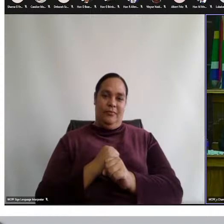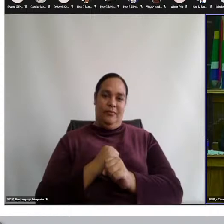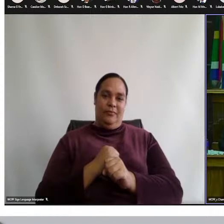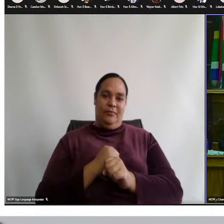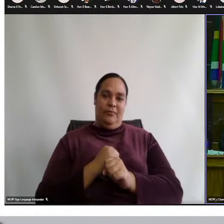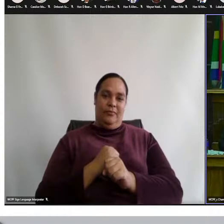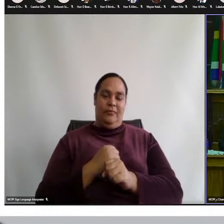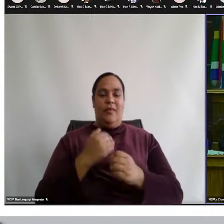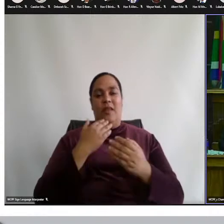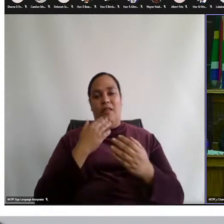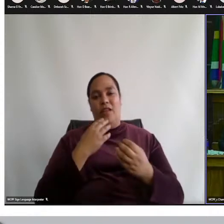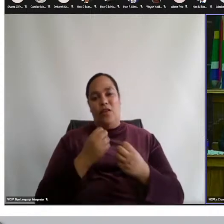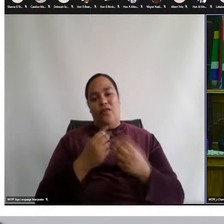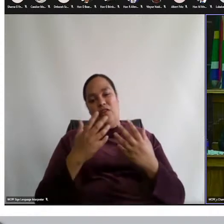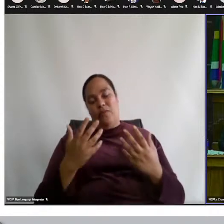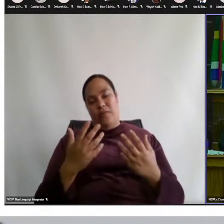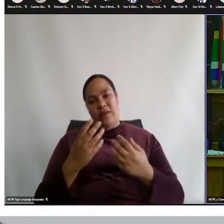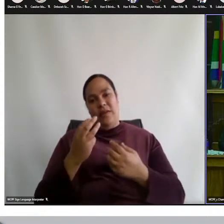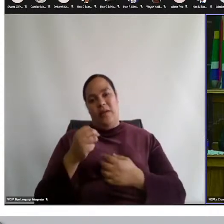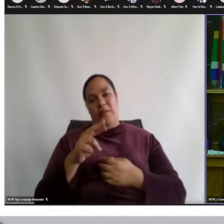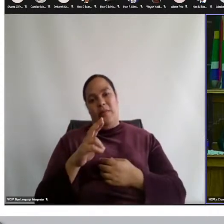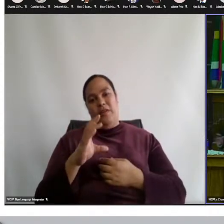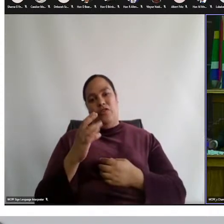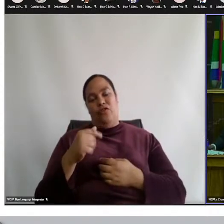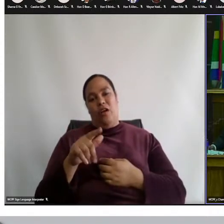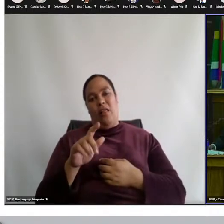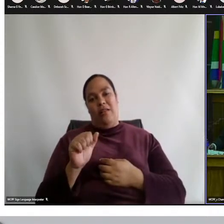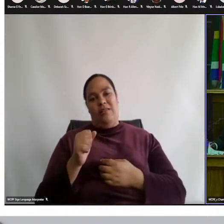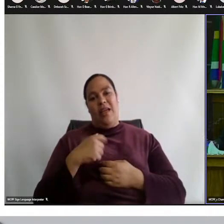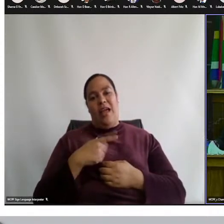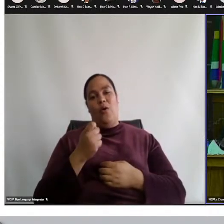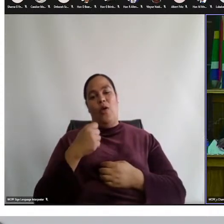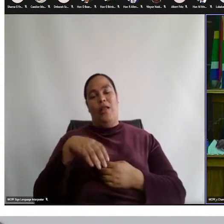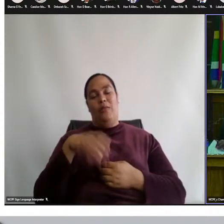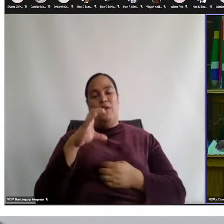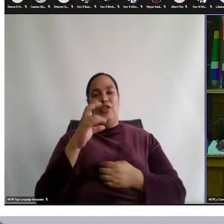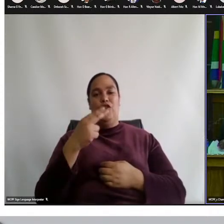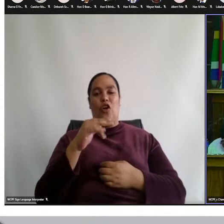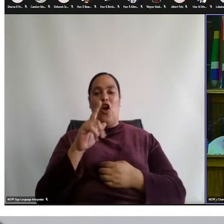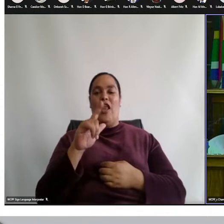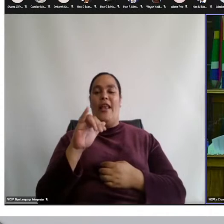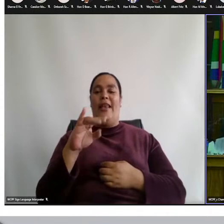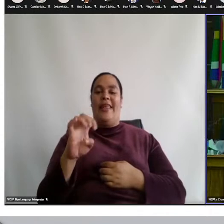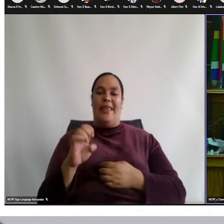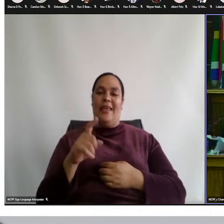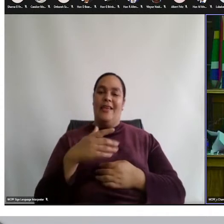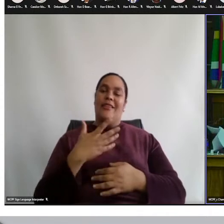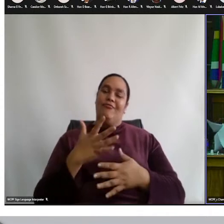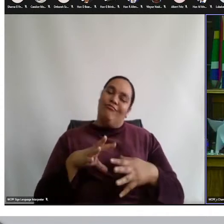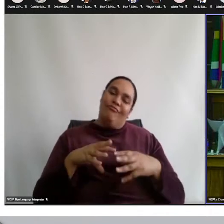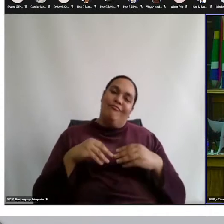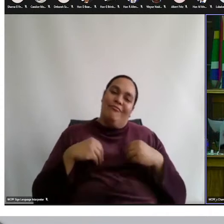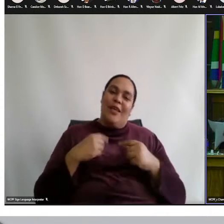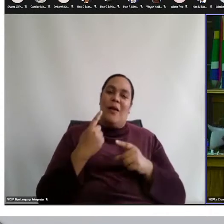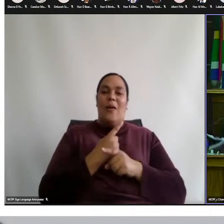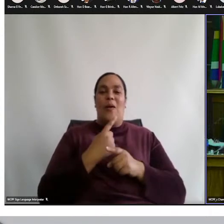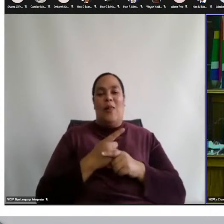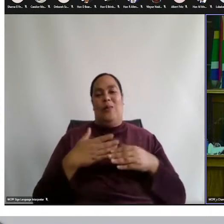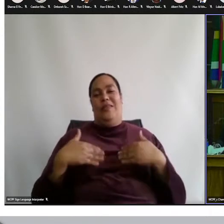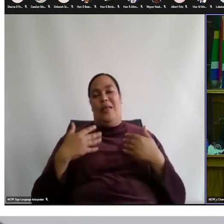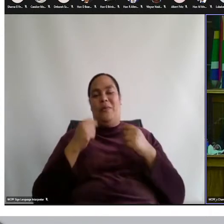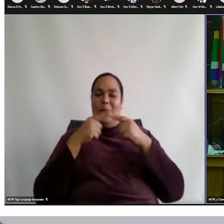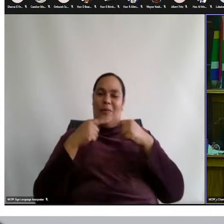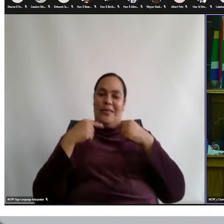Thank you very much, Mr. Charles Breda. I call him Charlie. He graciously accepts that and is always pleased with a